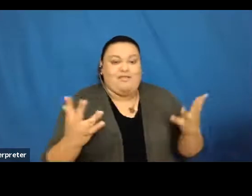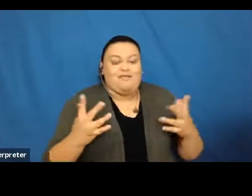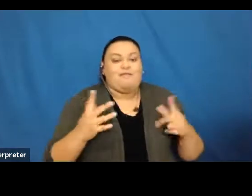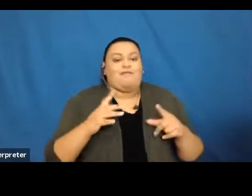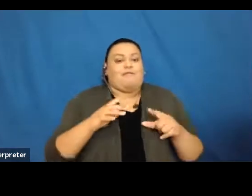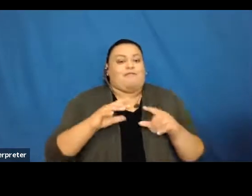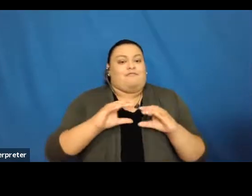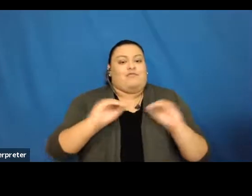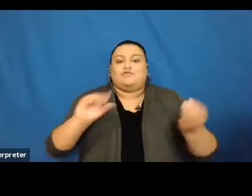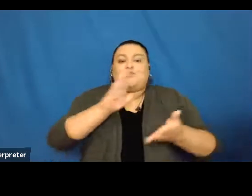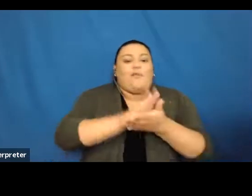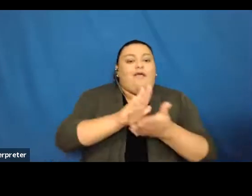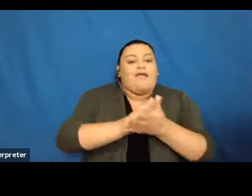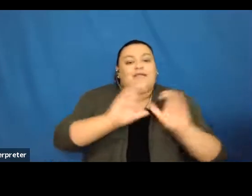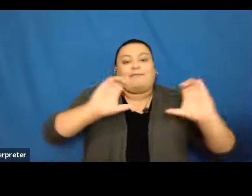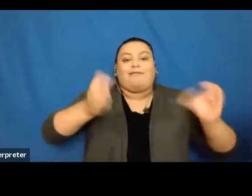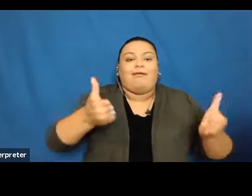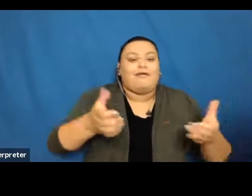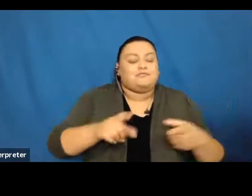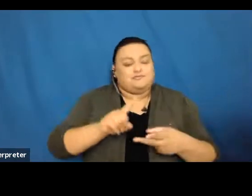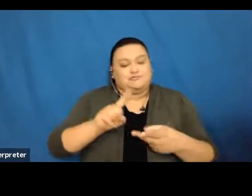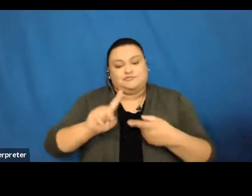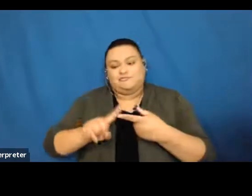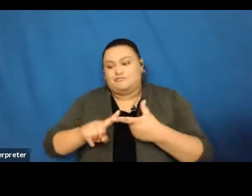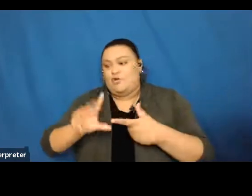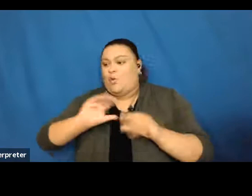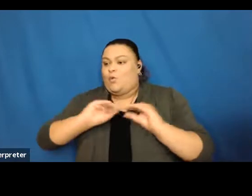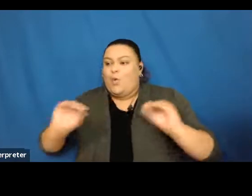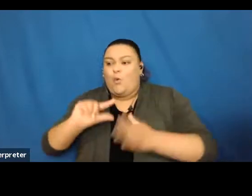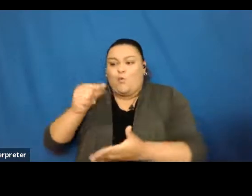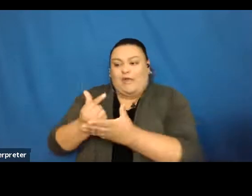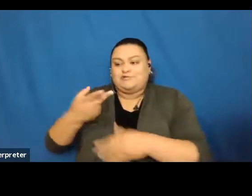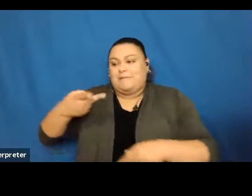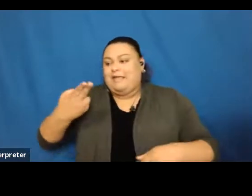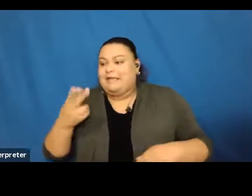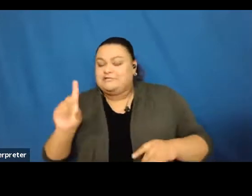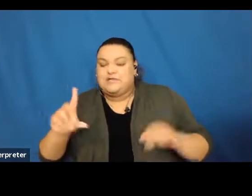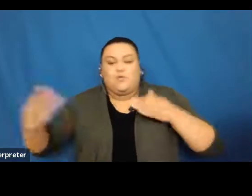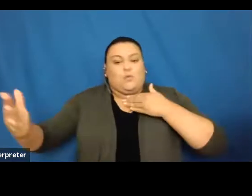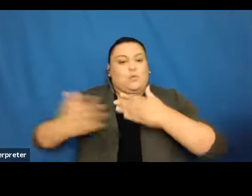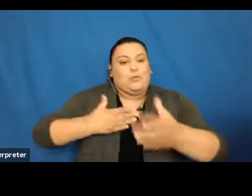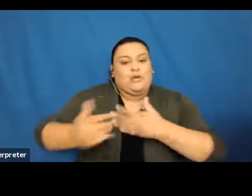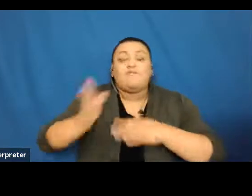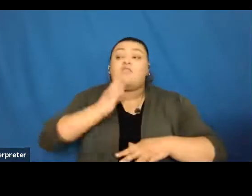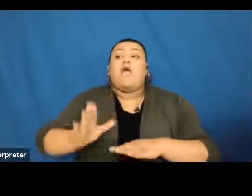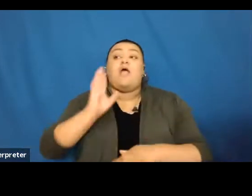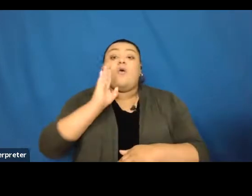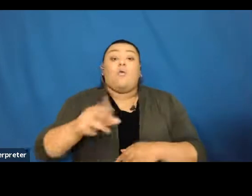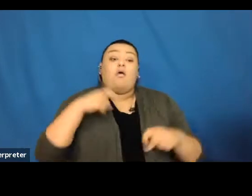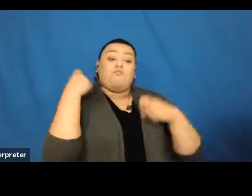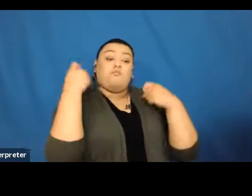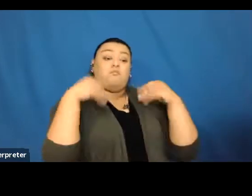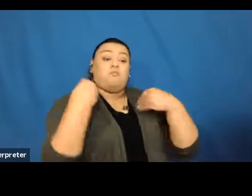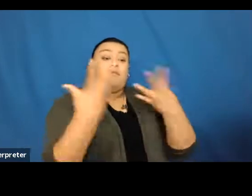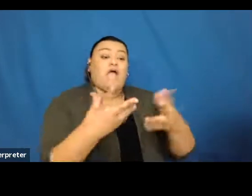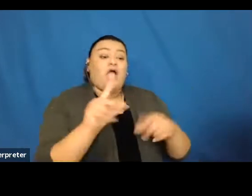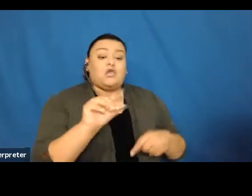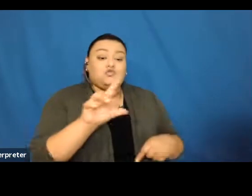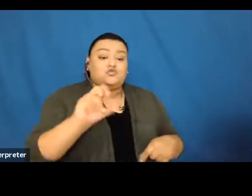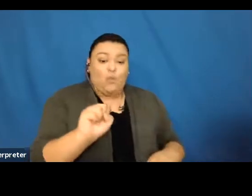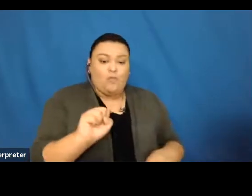course, no graduate PhD or whatever is going to give you the tools necessary to make a